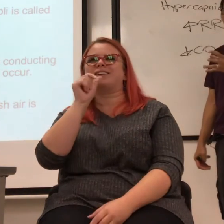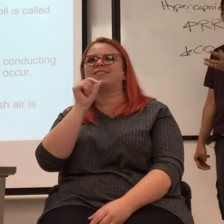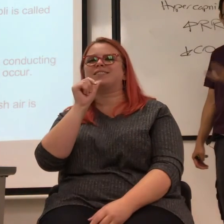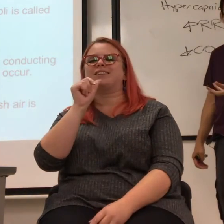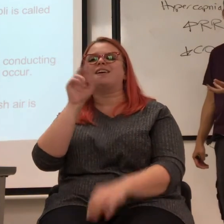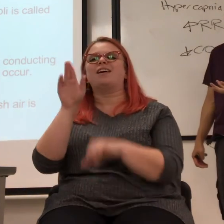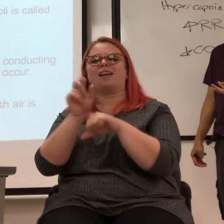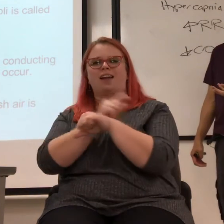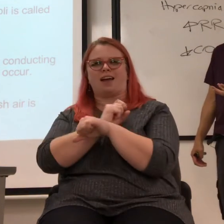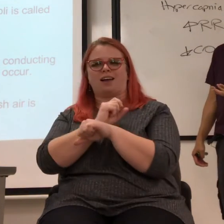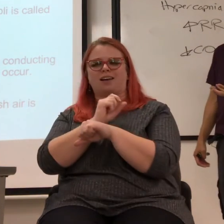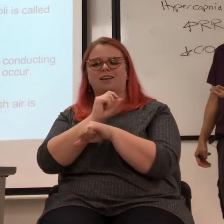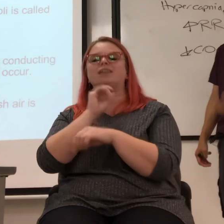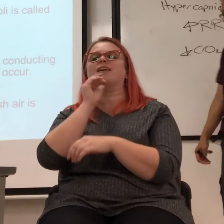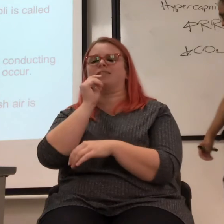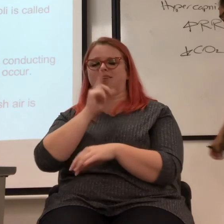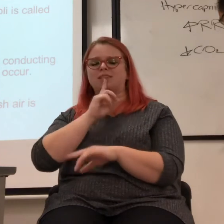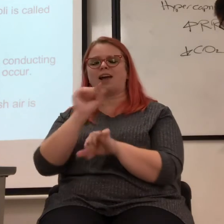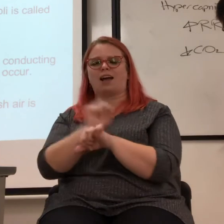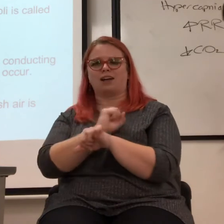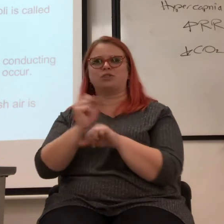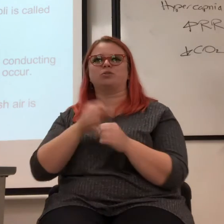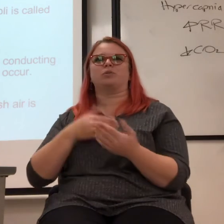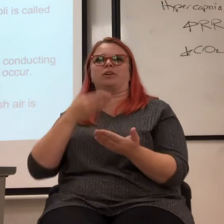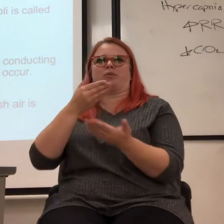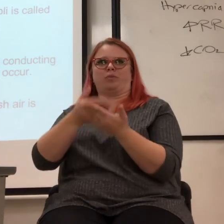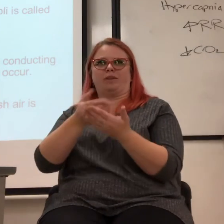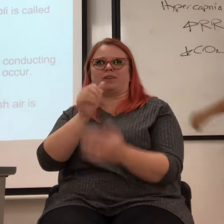the alveolar spaces for gas exchange.